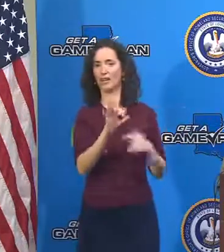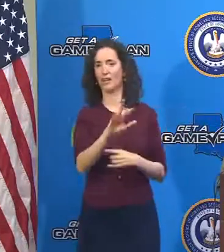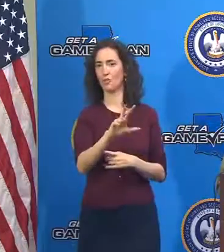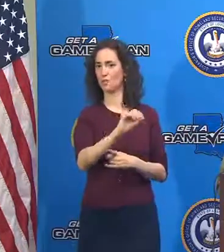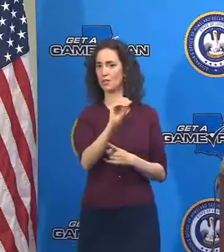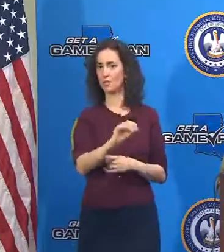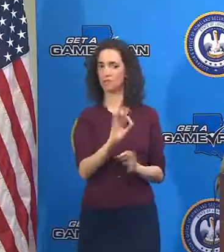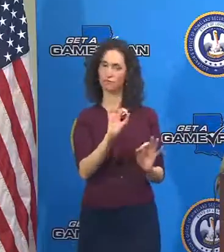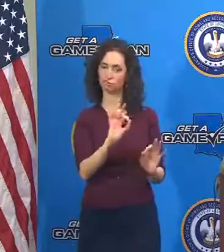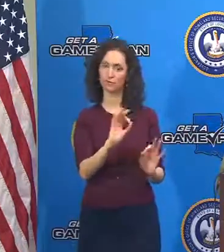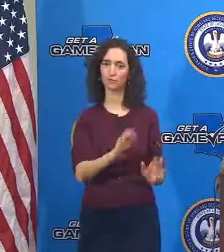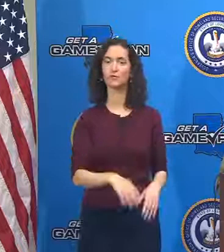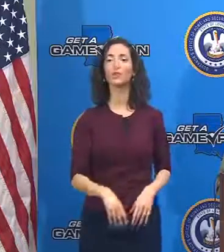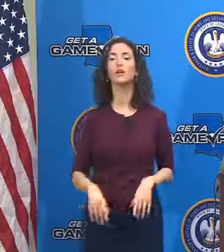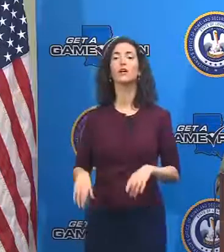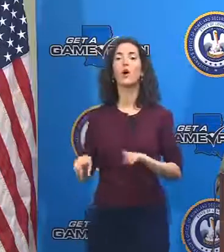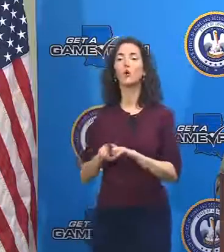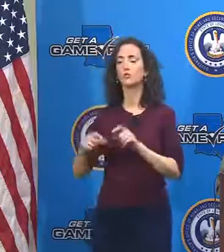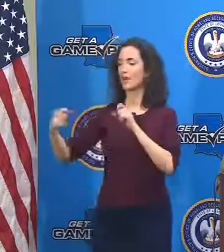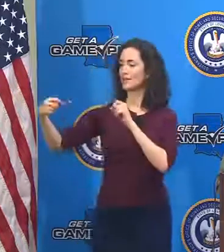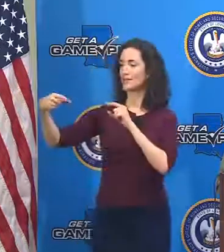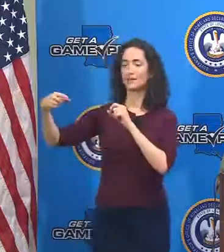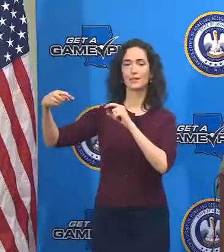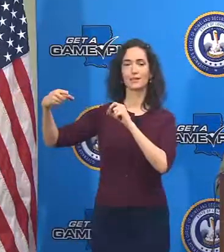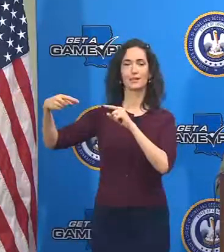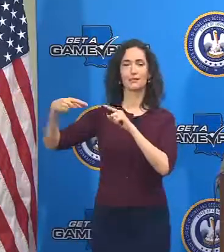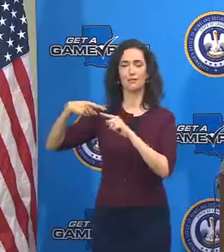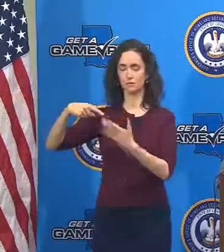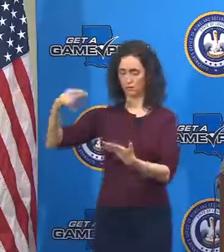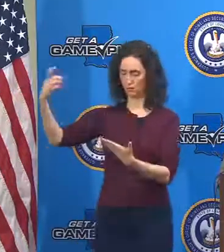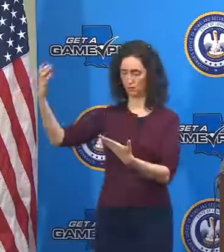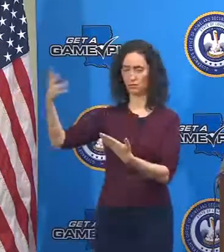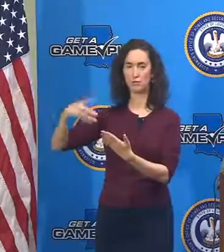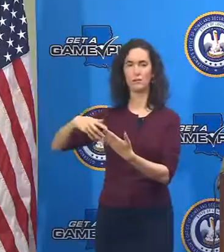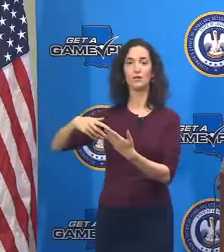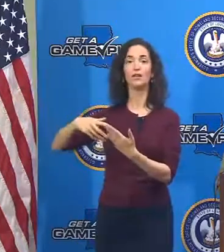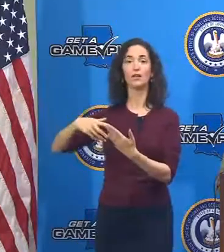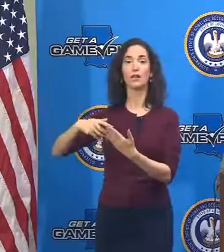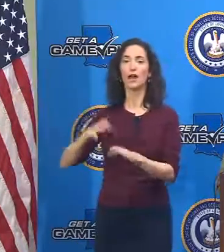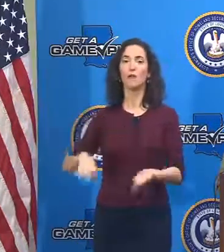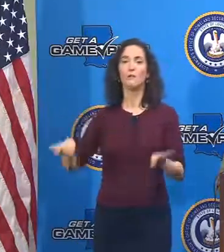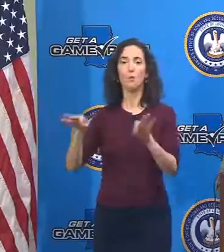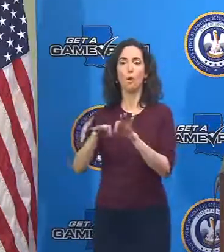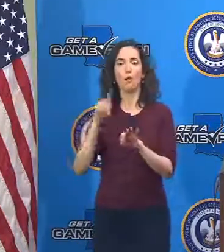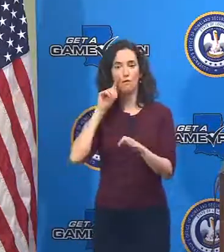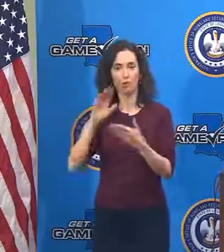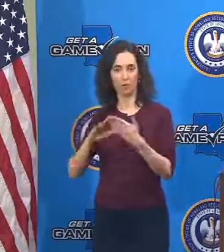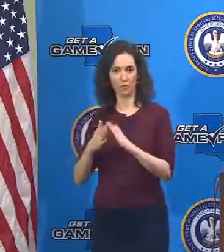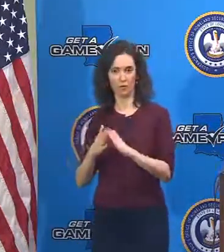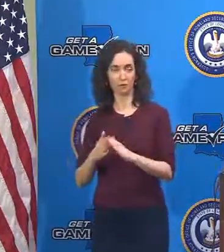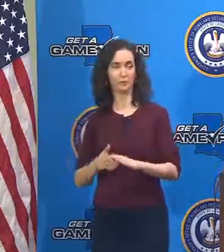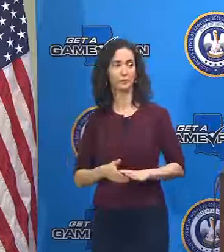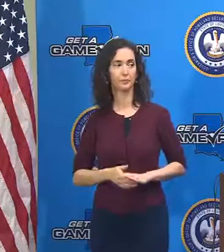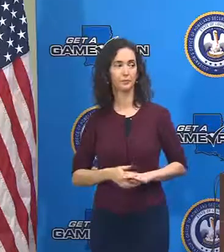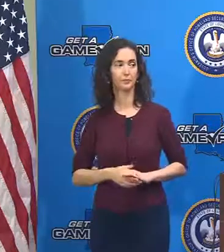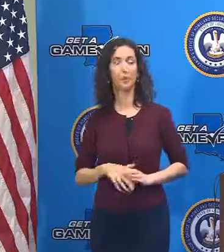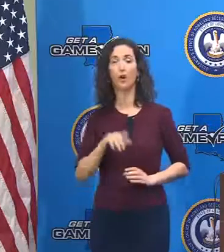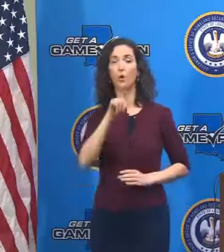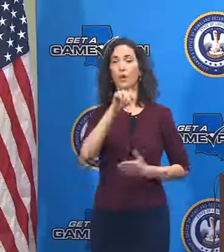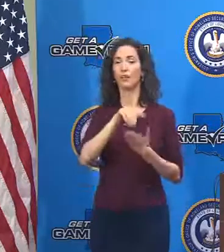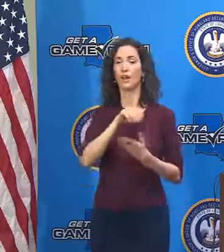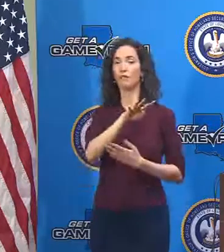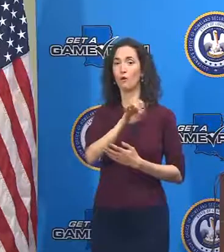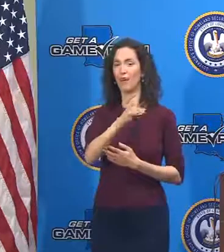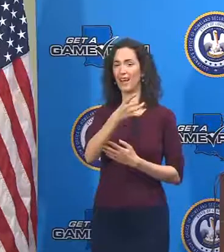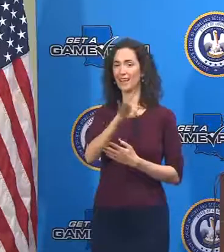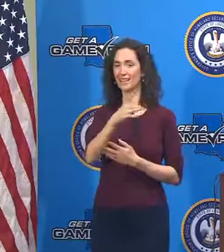important part of safety and reconstituting communities. 30% of the signals that are 1,418 signals in the